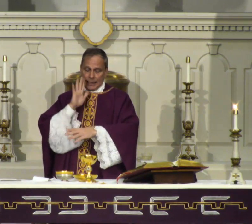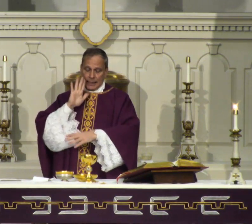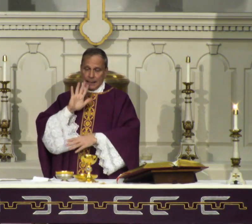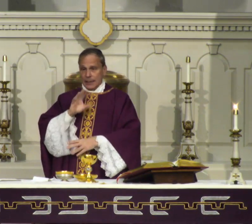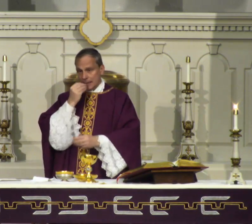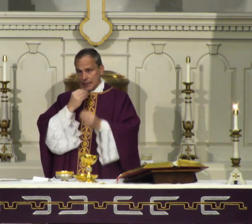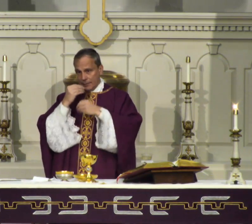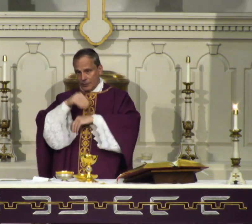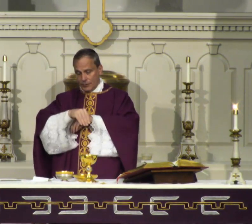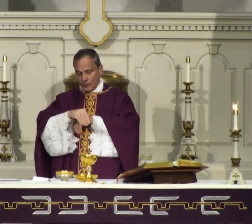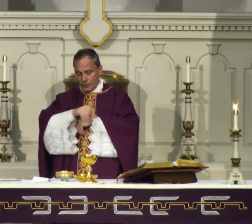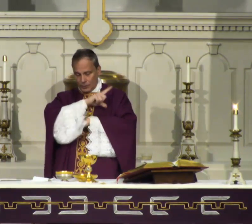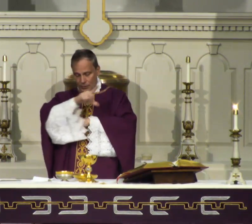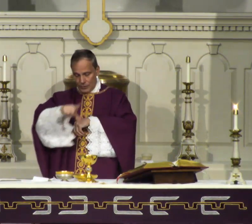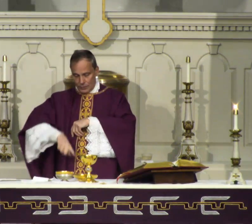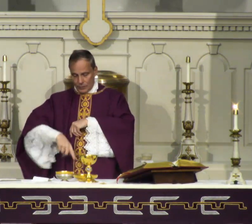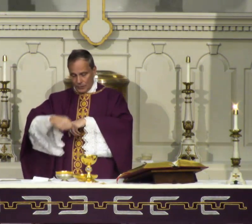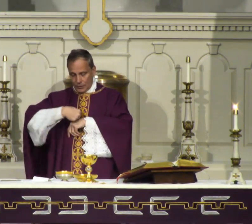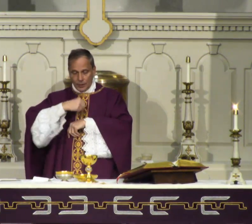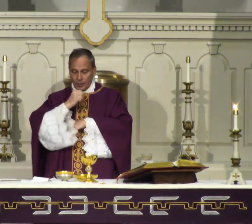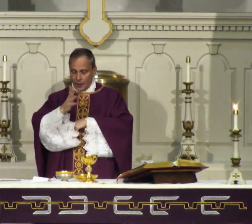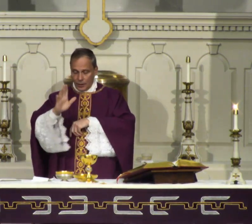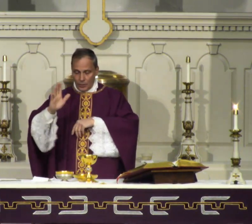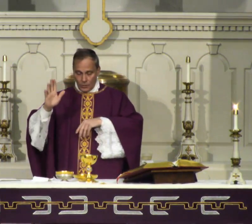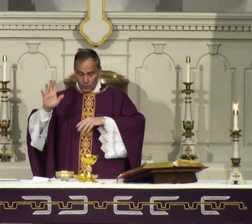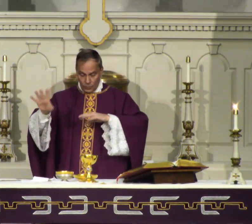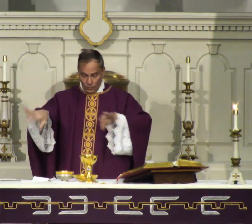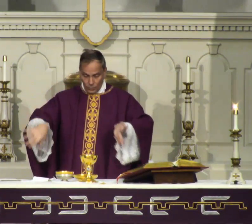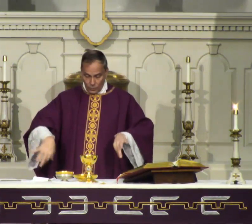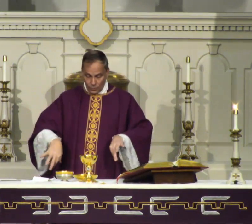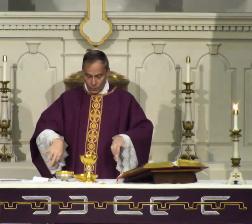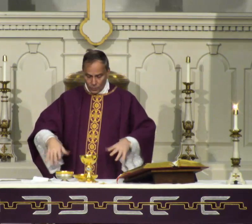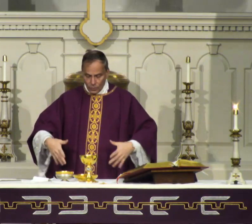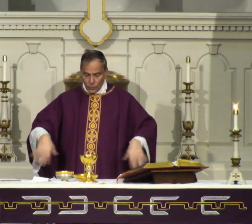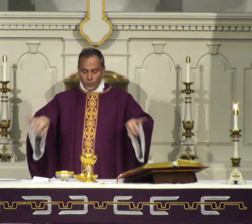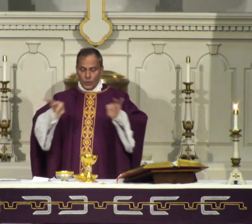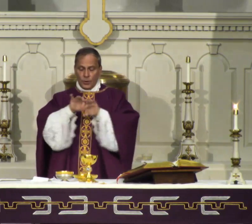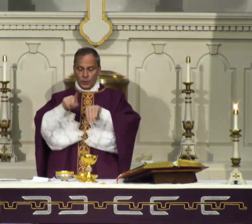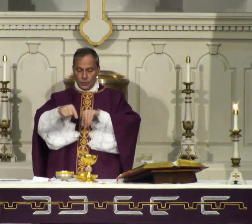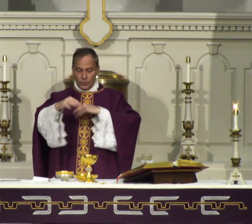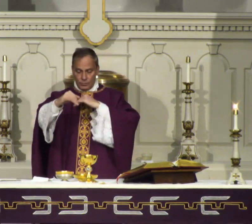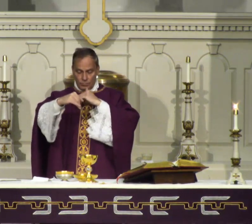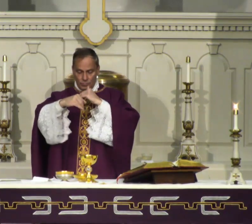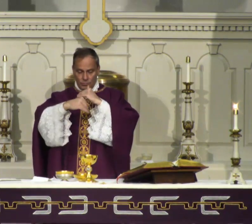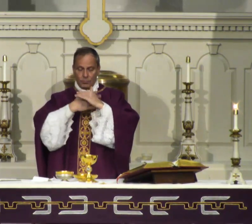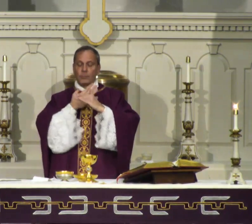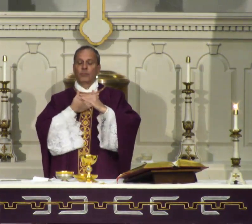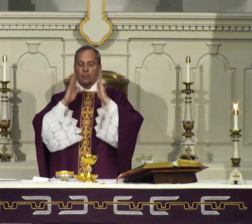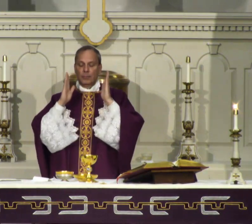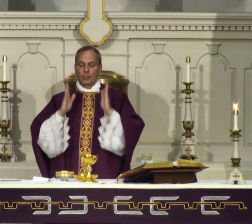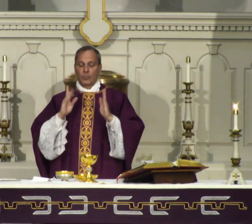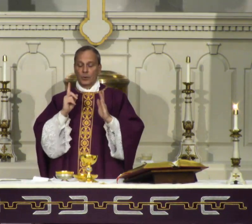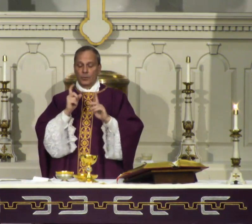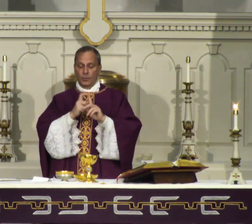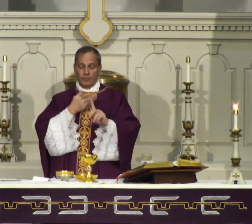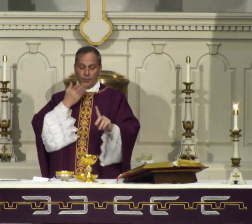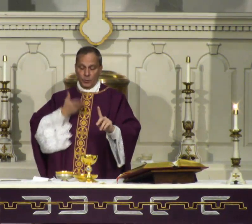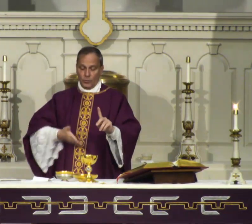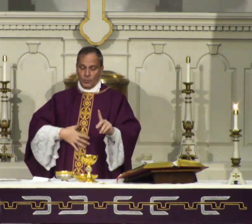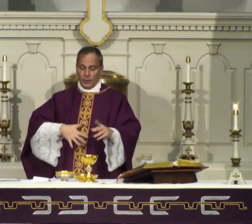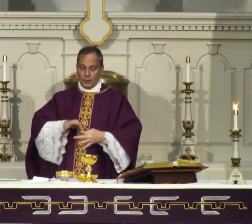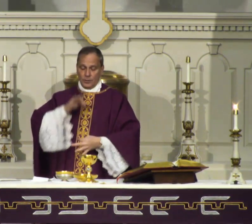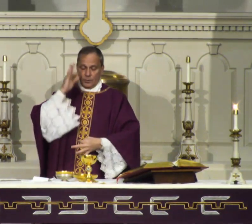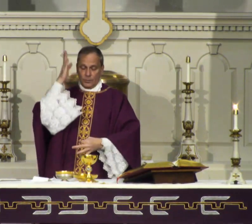Lamb. Lord, I am not worthy that you should enter under my roof, but only say the word, and my soul shall be